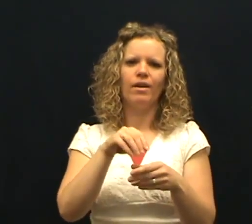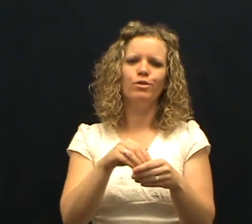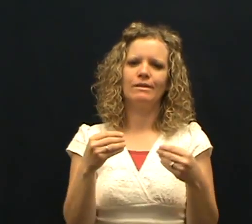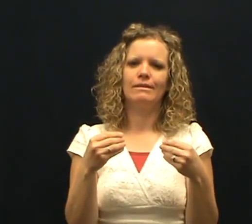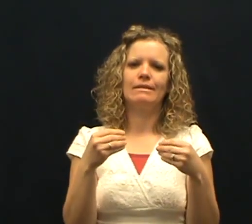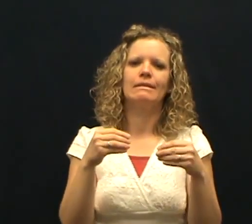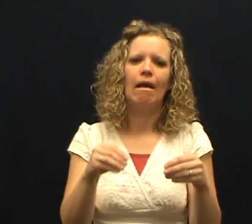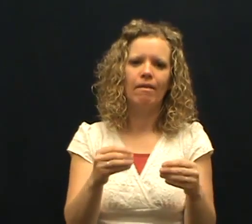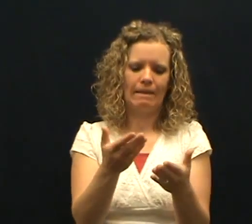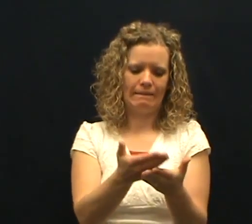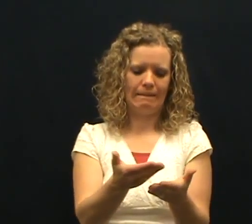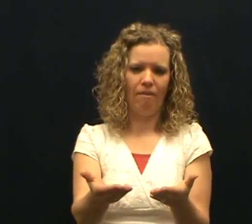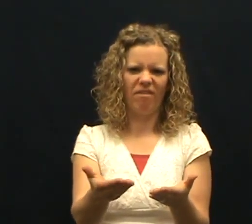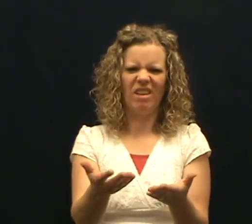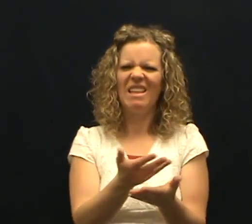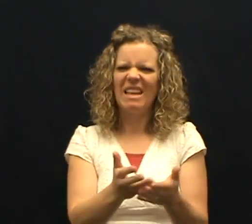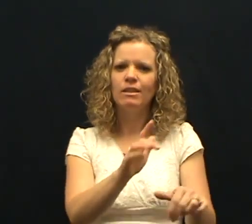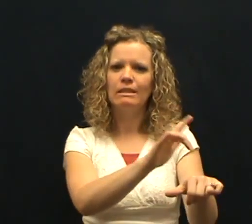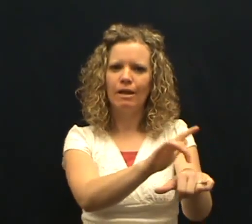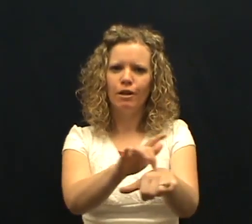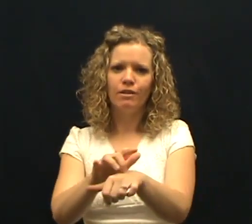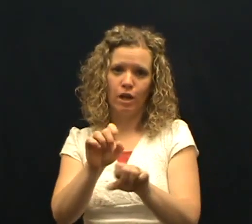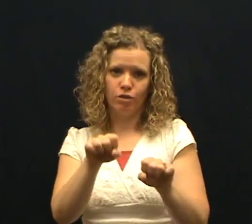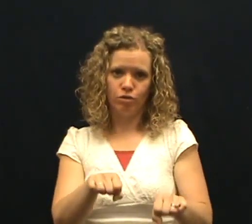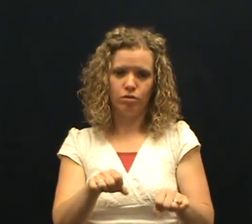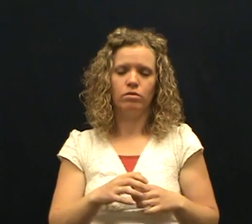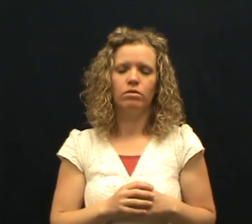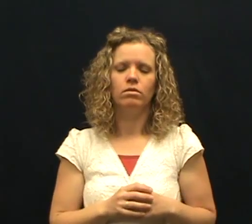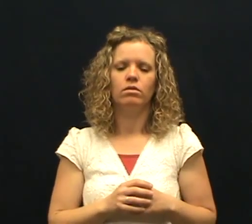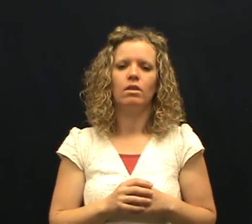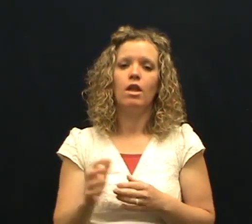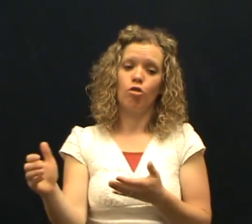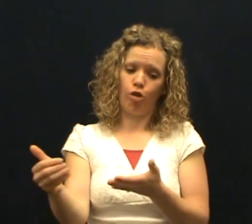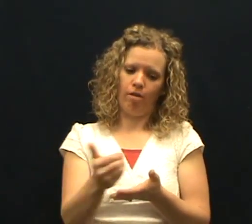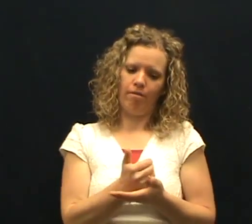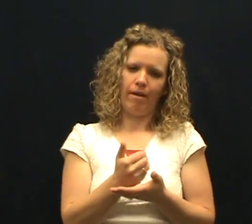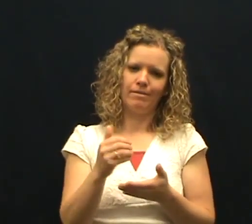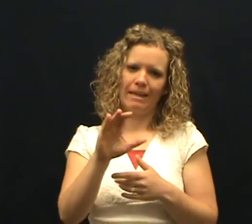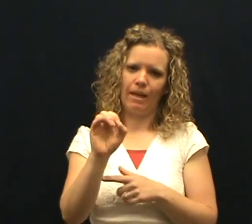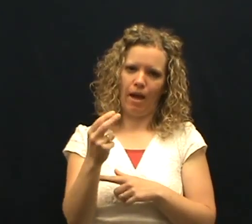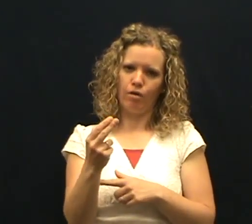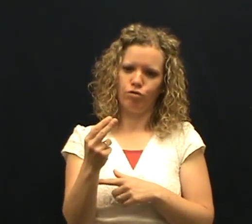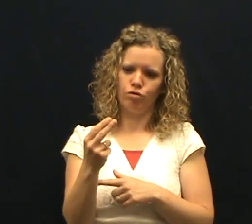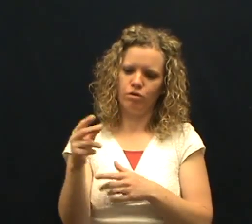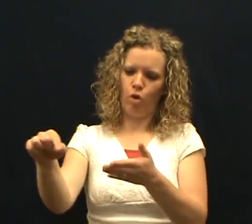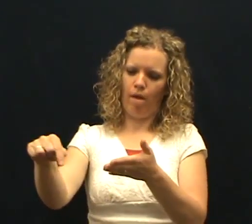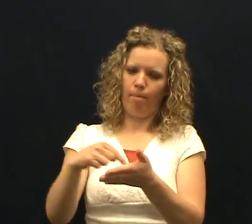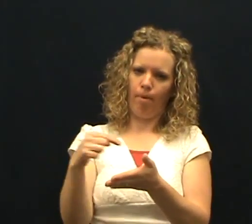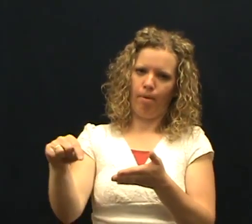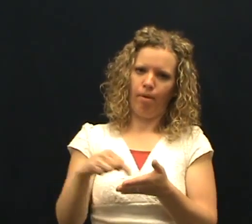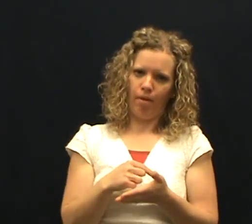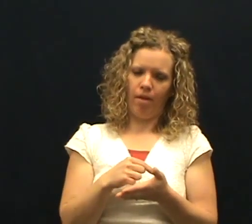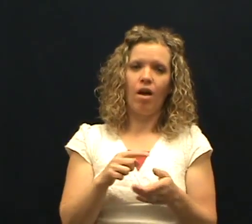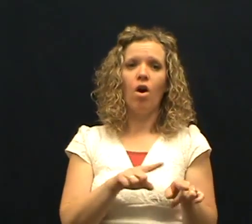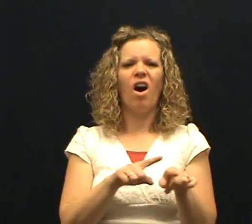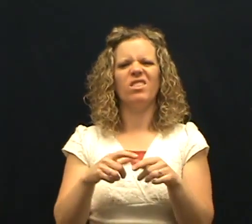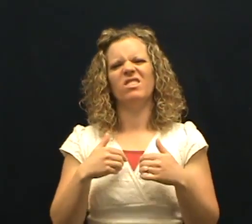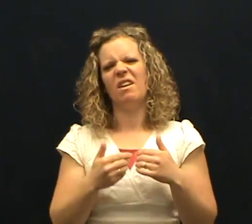stuff, and then you collect the cash for the sales. You do incur operating expenses like you do in just